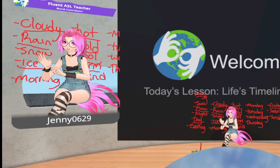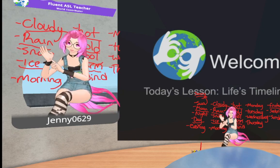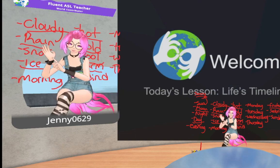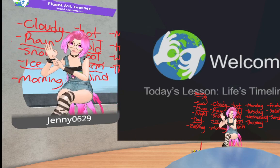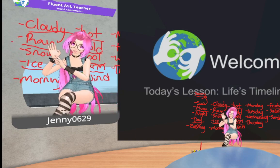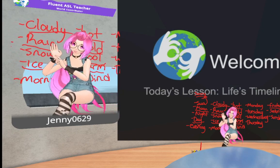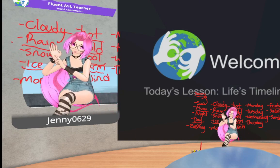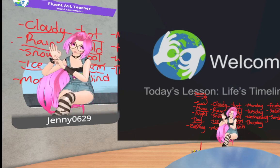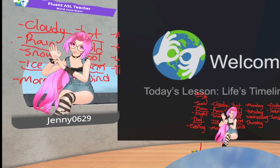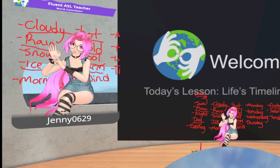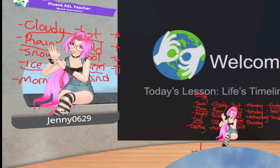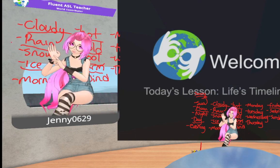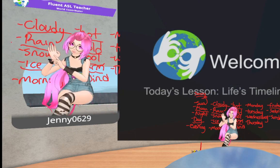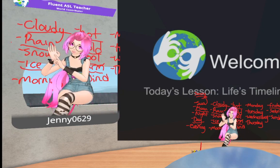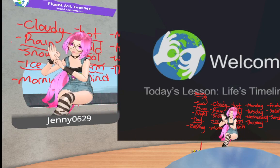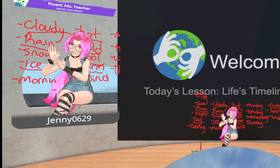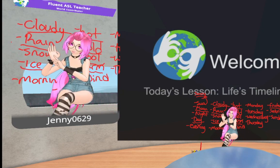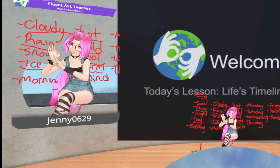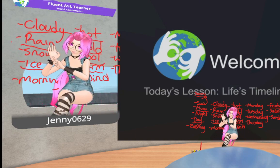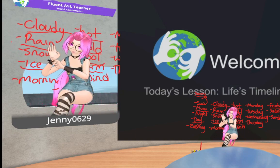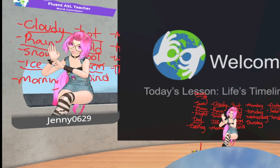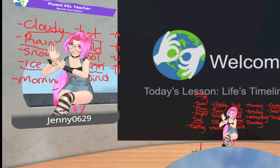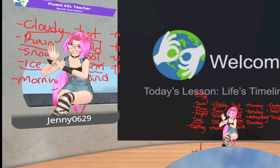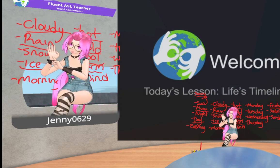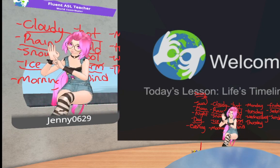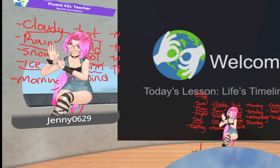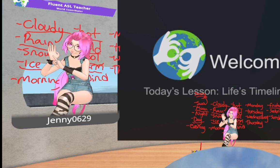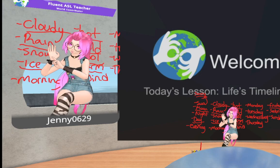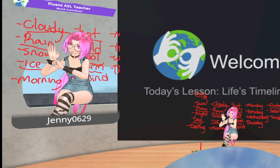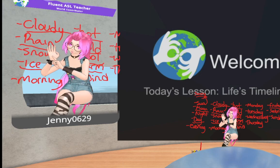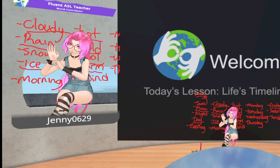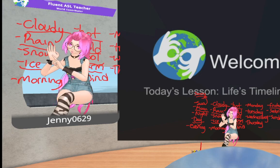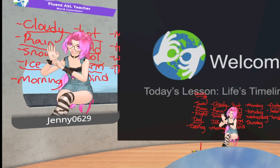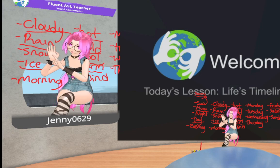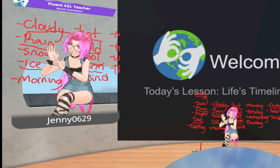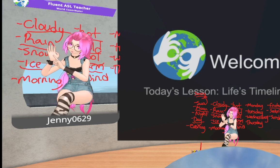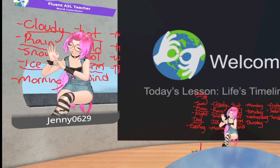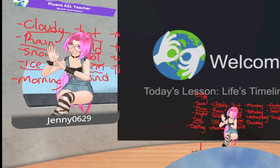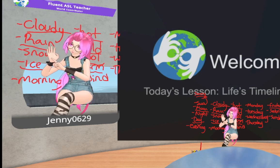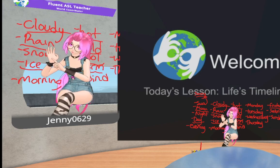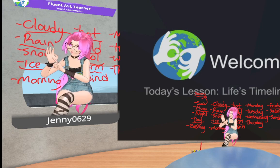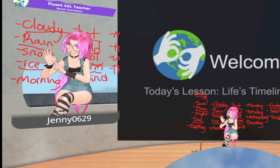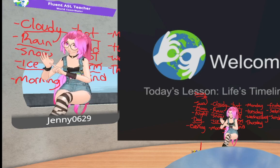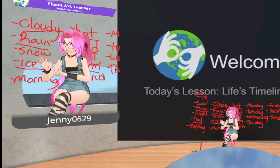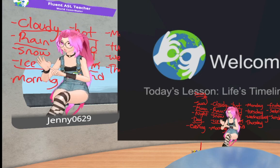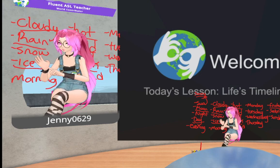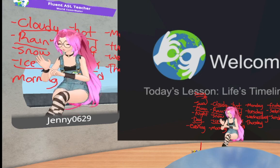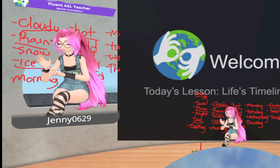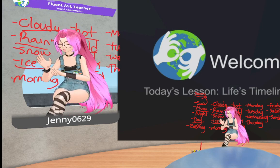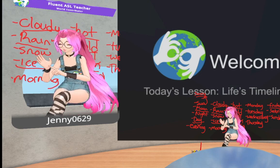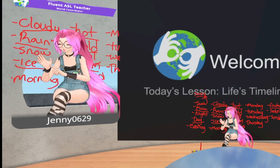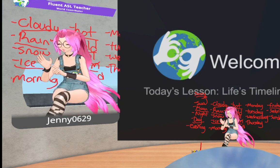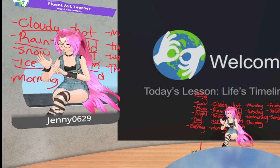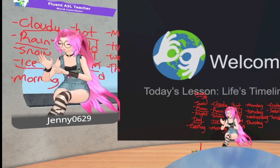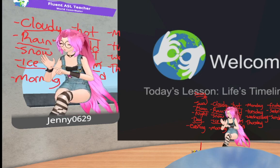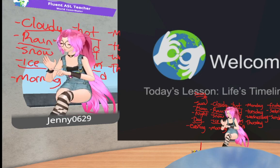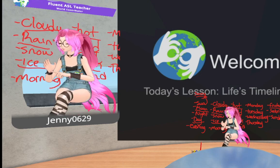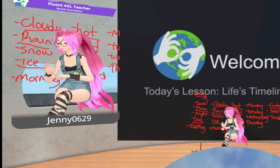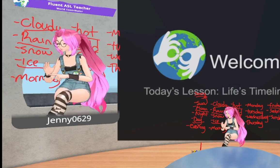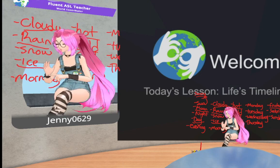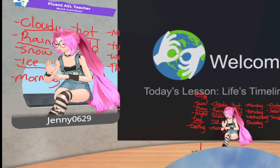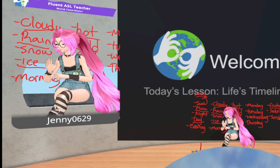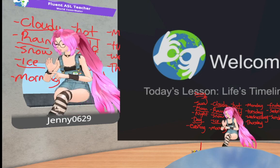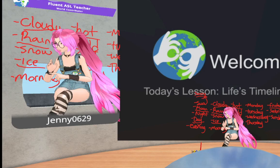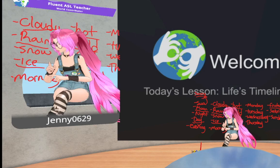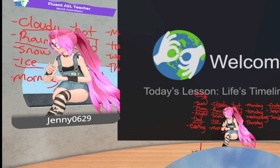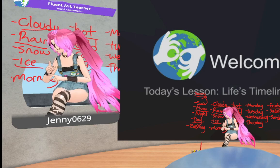siren. If you do it on your ear, it's tinnitus because it's like ringing in your ear. Yeah. So alarm, anything like that. I think there's